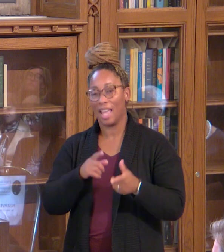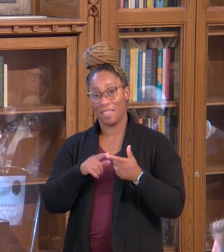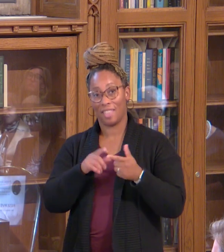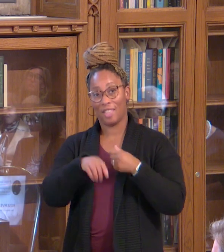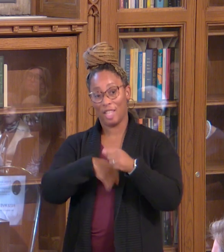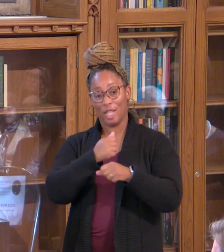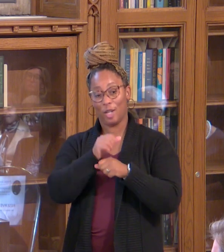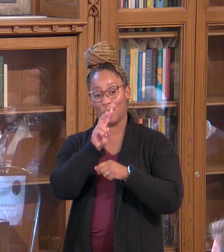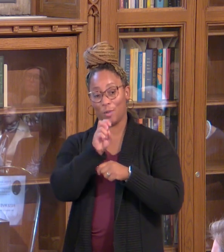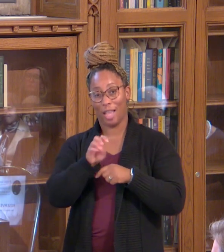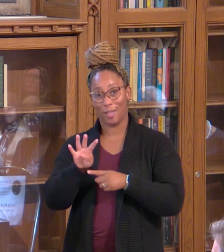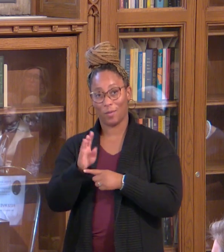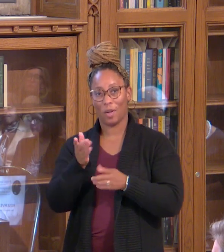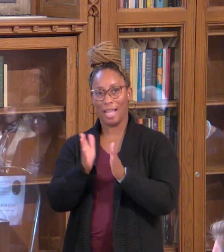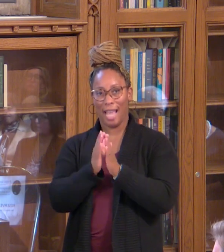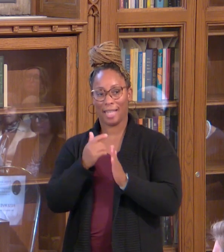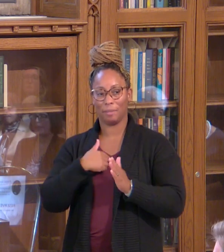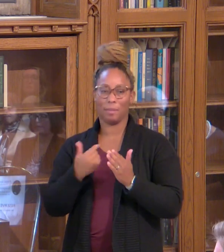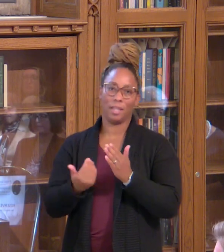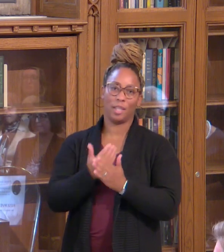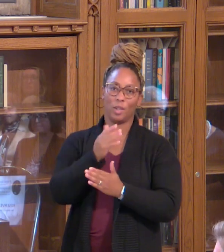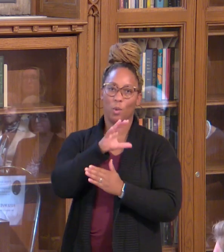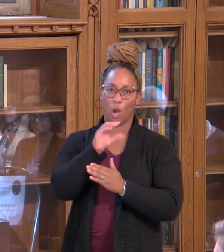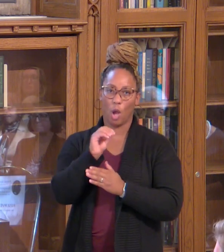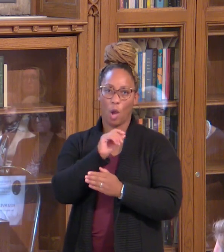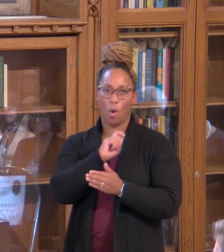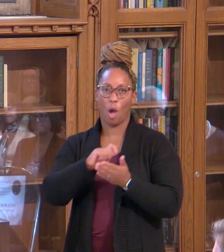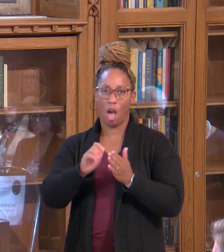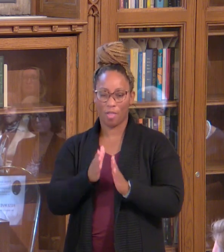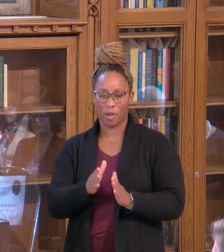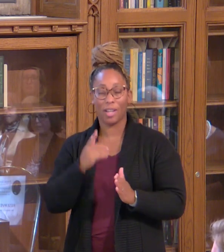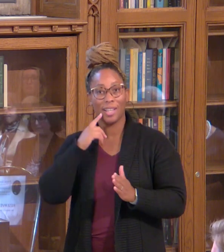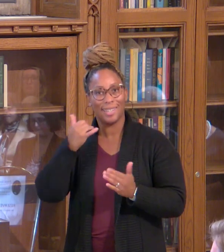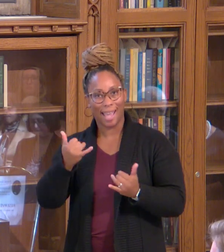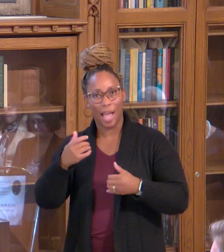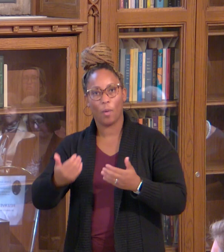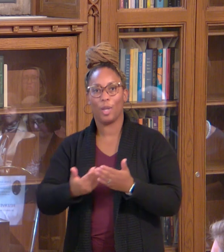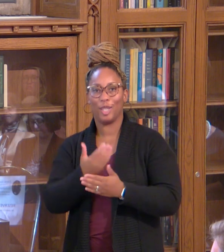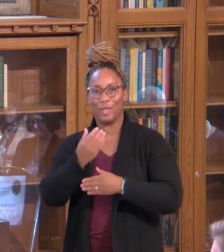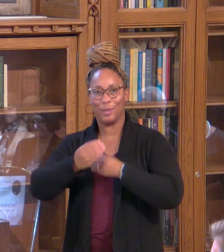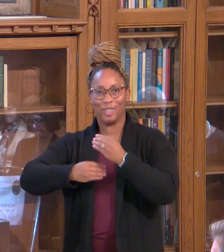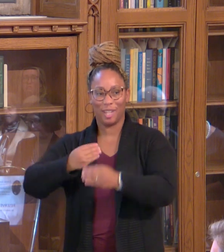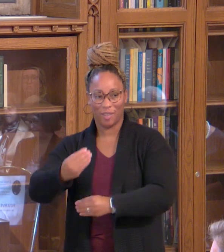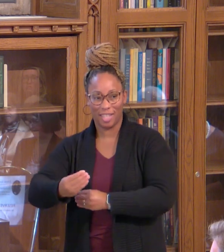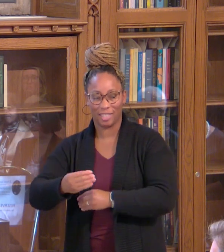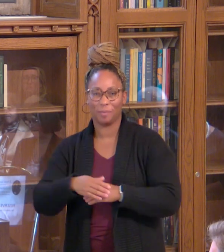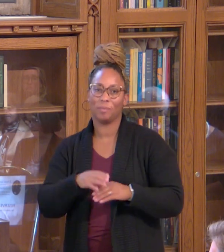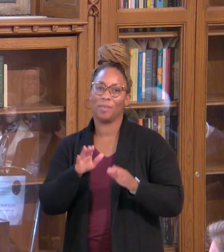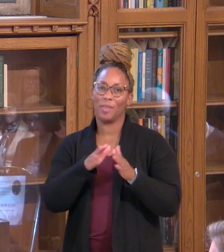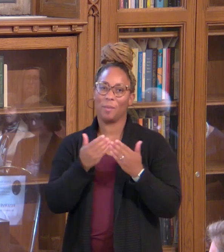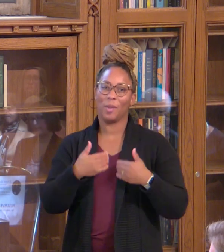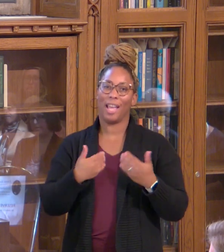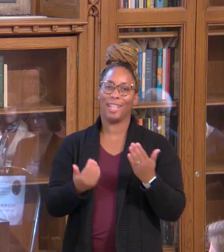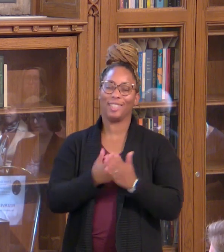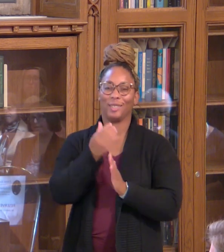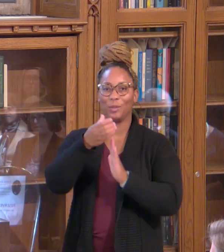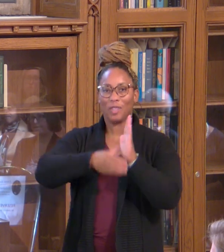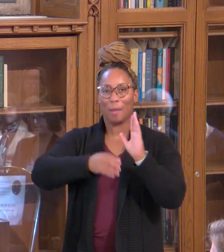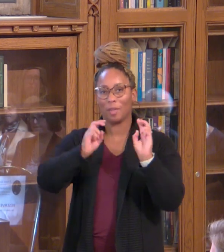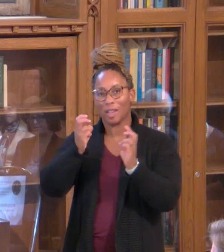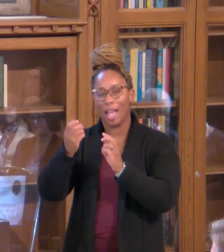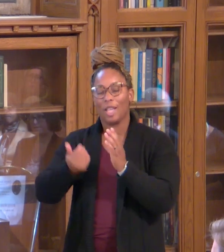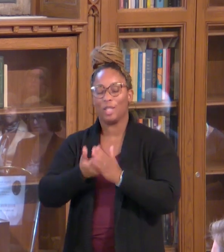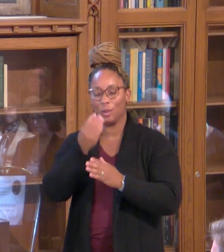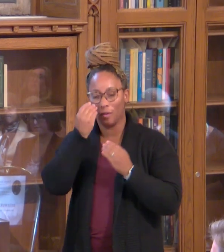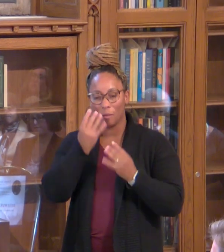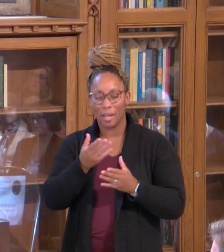2004 when he asked me to be his new co-author and this is a new generation the book has new chapter titles new information new